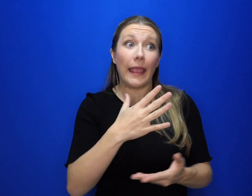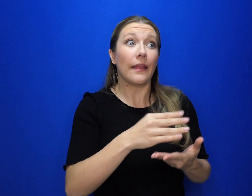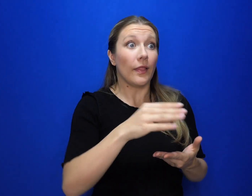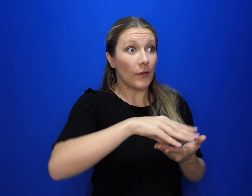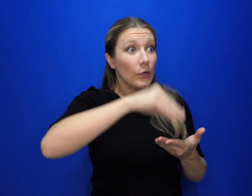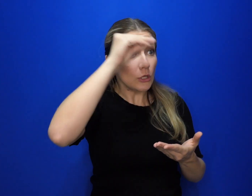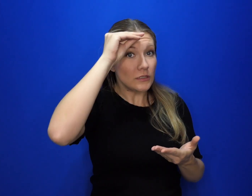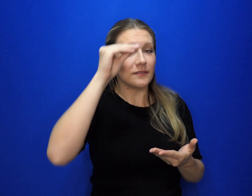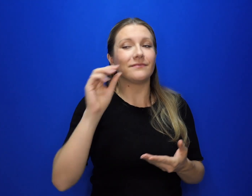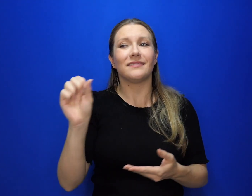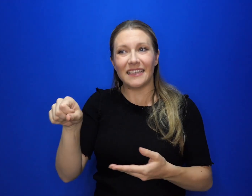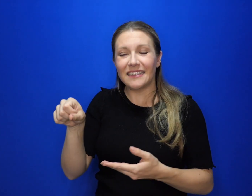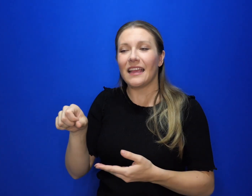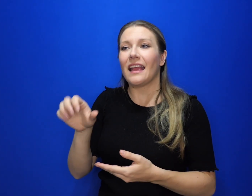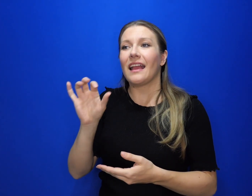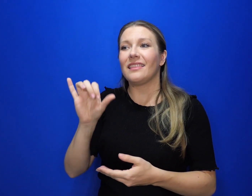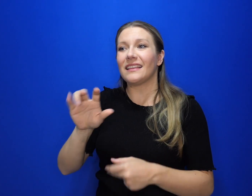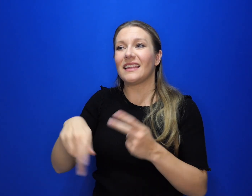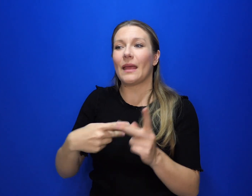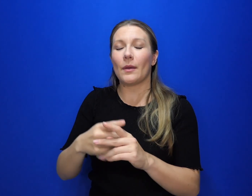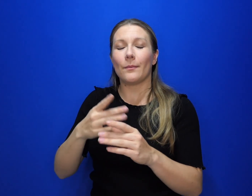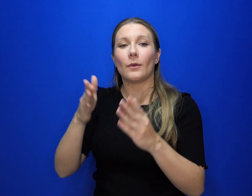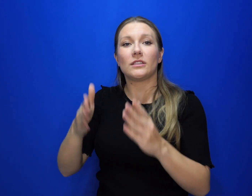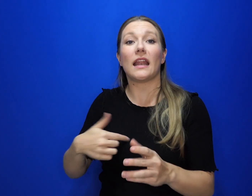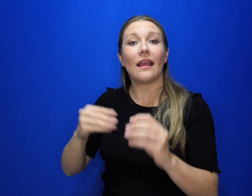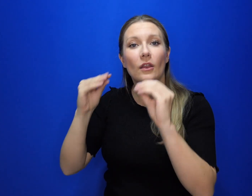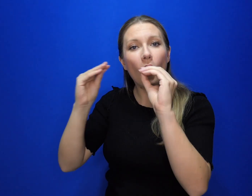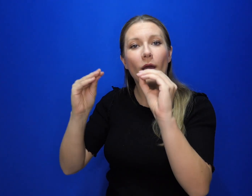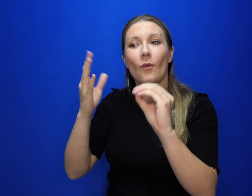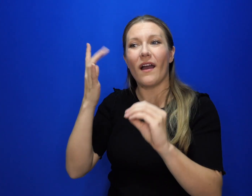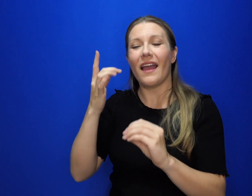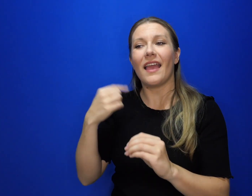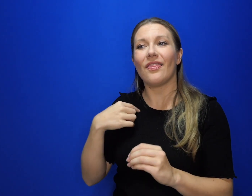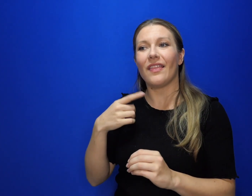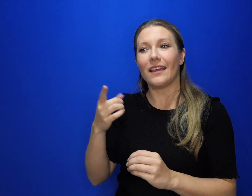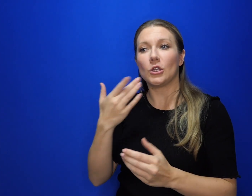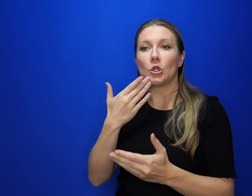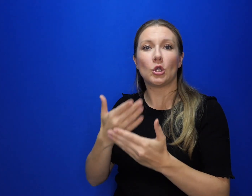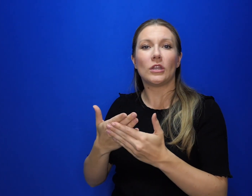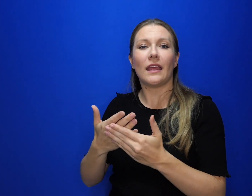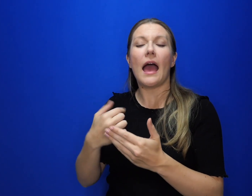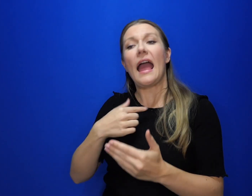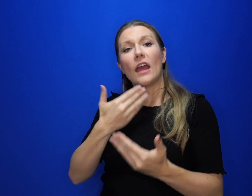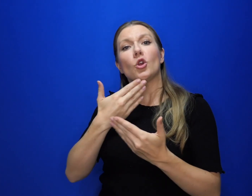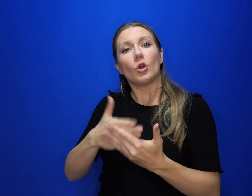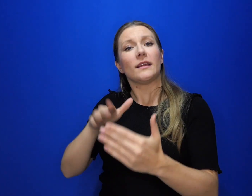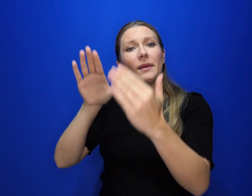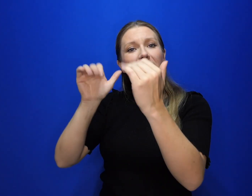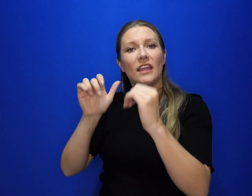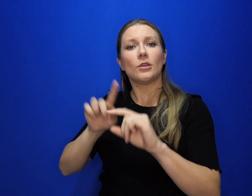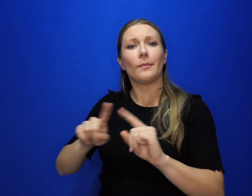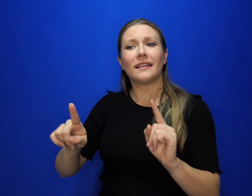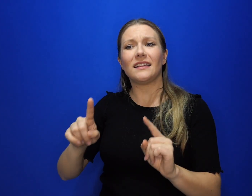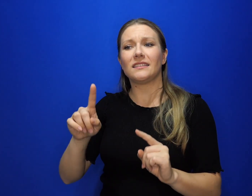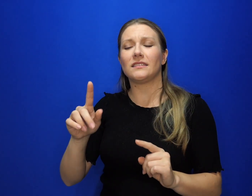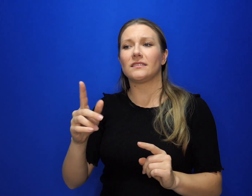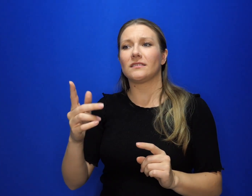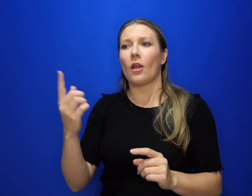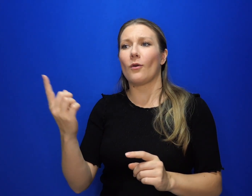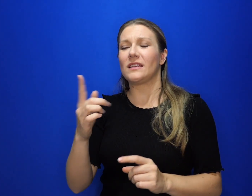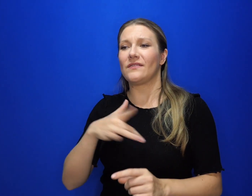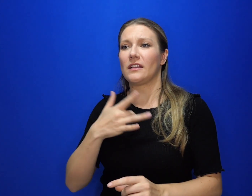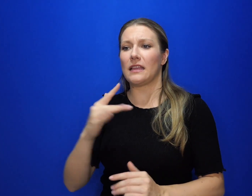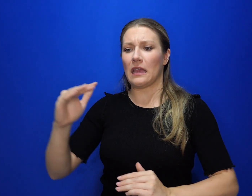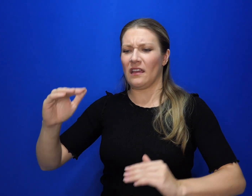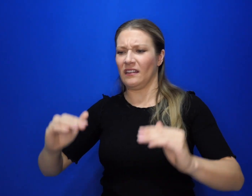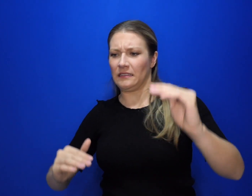we taught. And I think that expectations are important, but it's always a seesaw